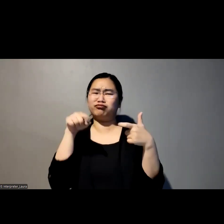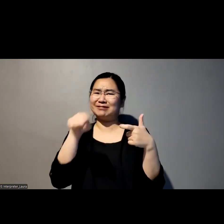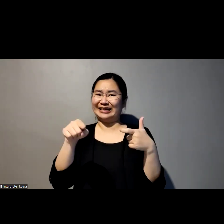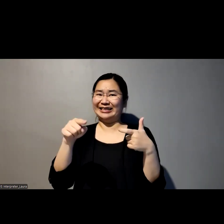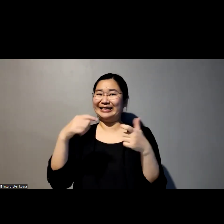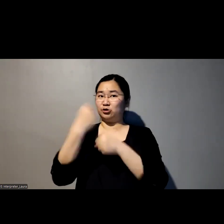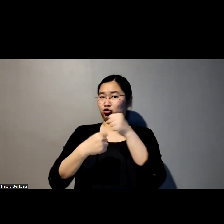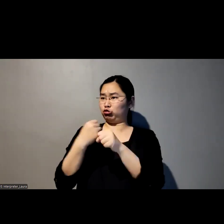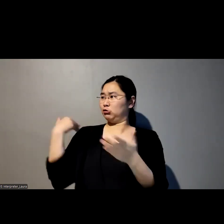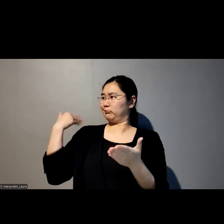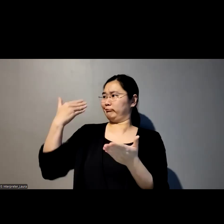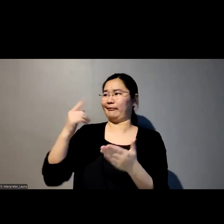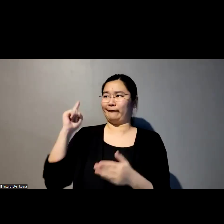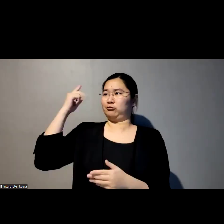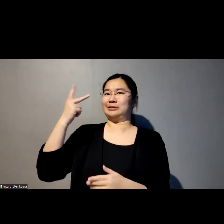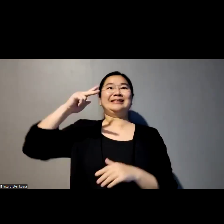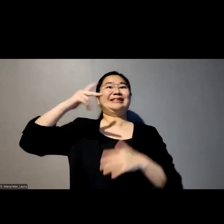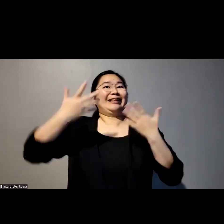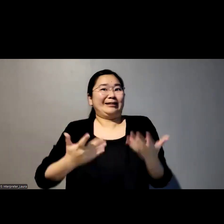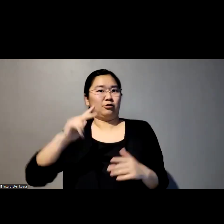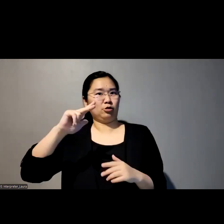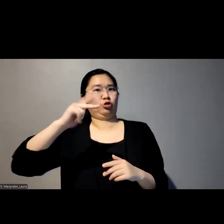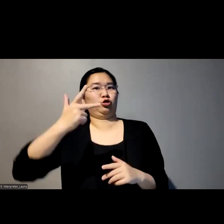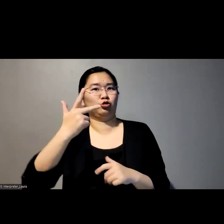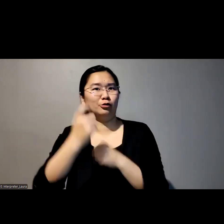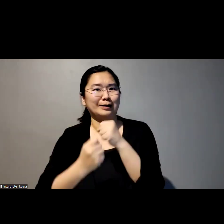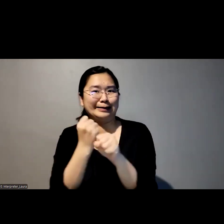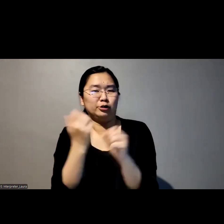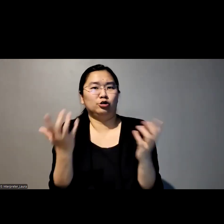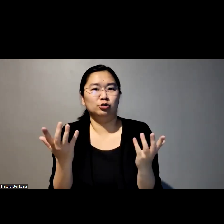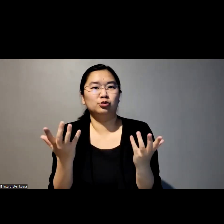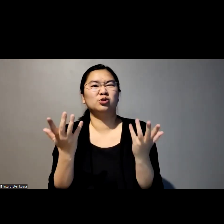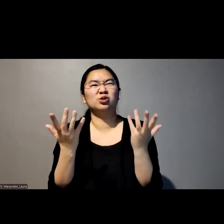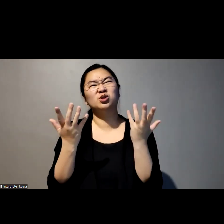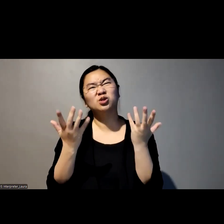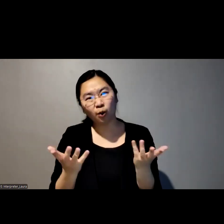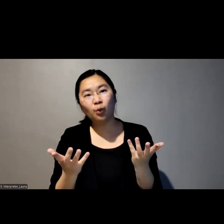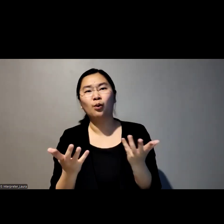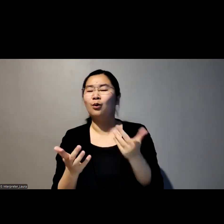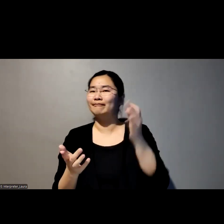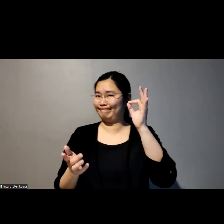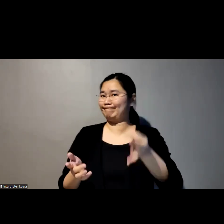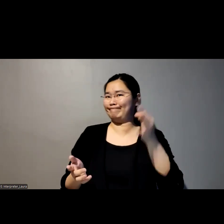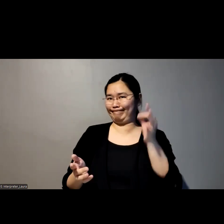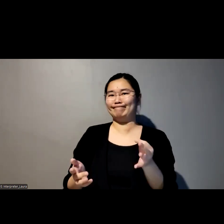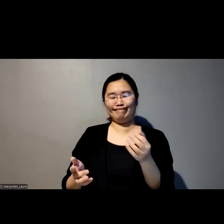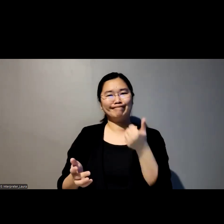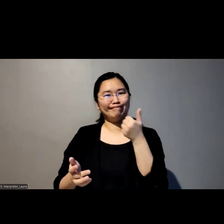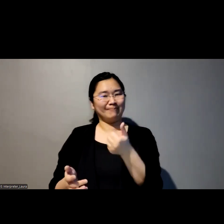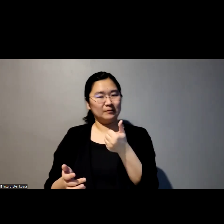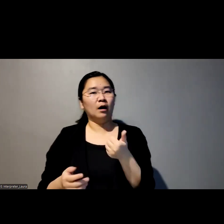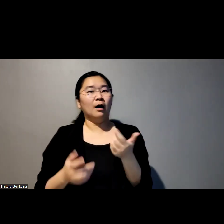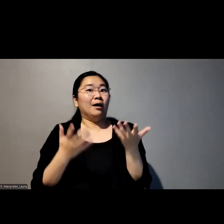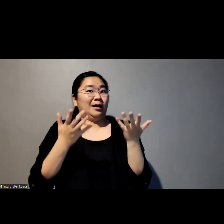with the DI. And even though the situation on the ground looks like that, we have civil society experts